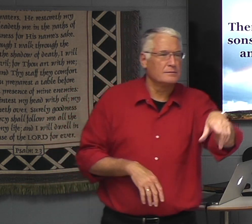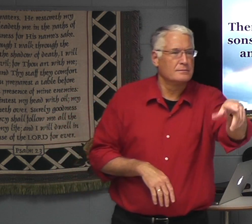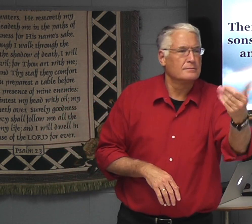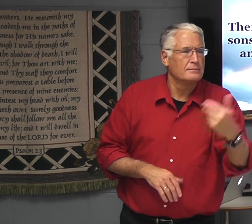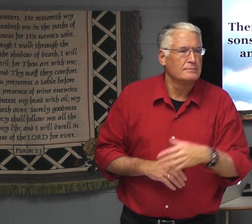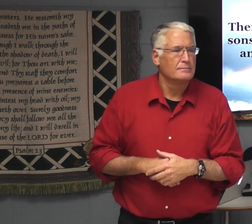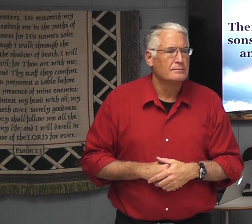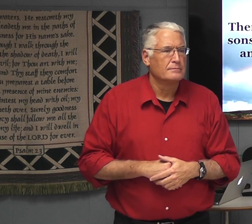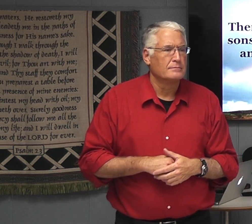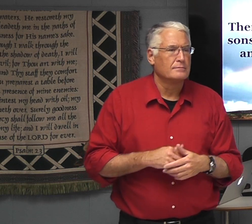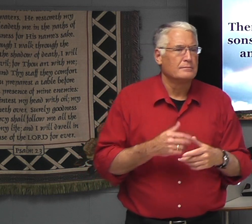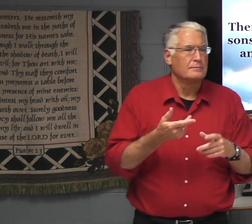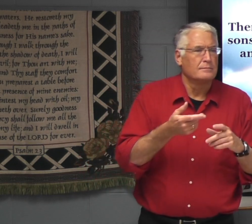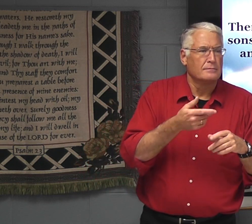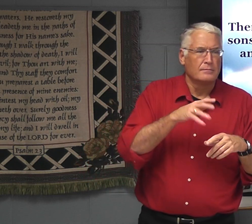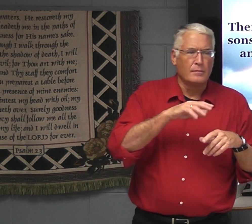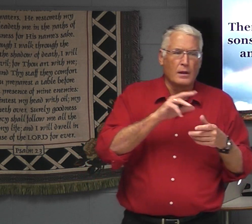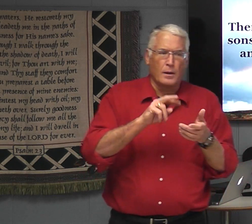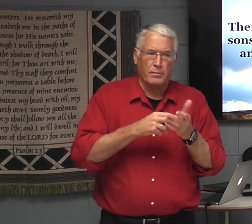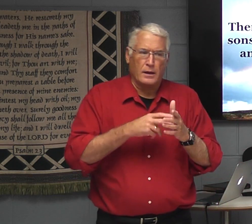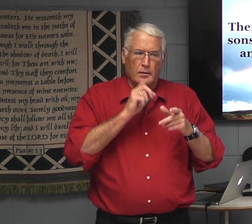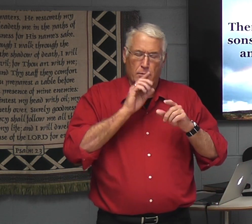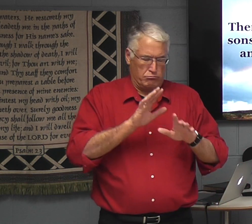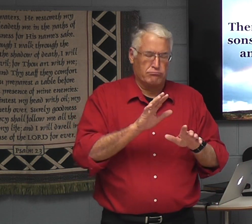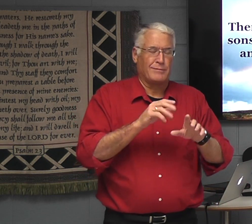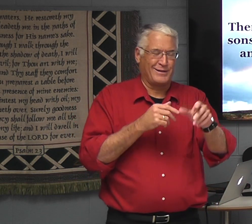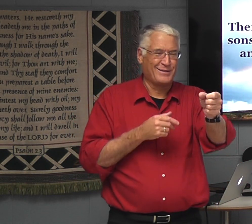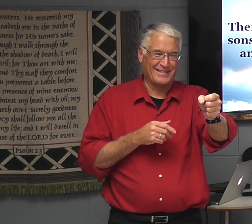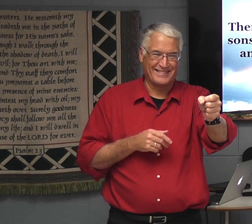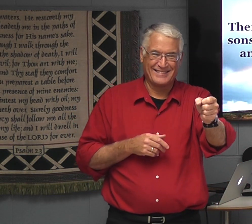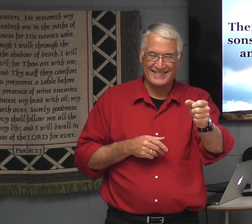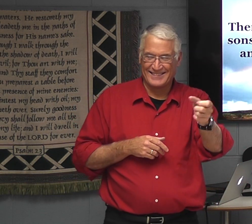What does it mean blessed? Papa, me. Papa.